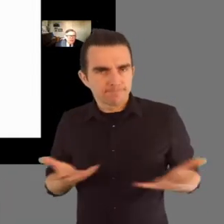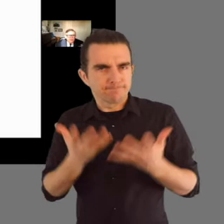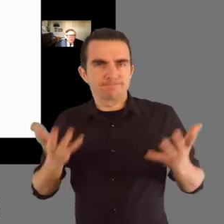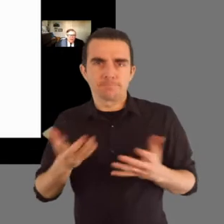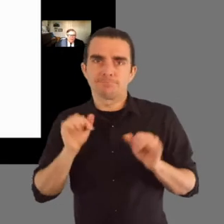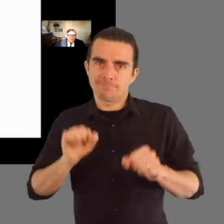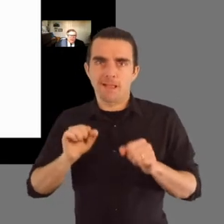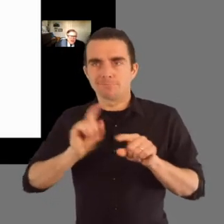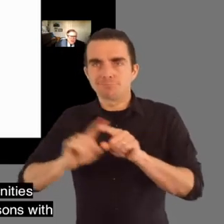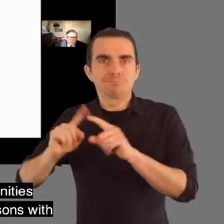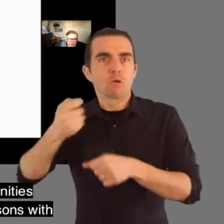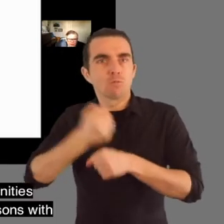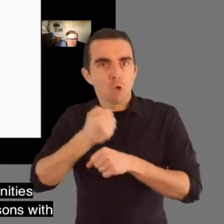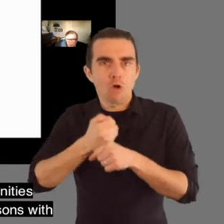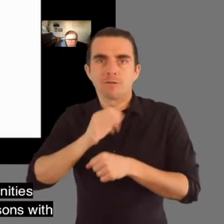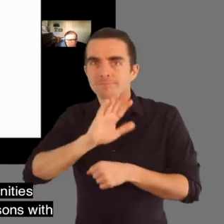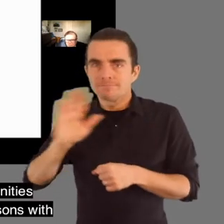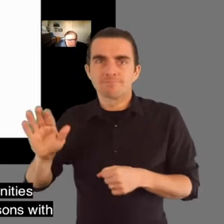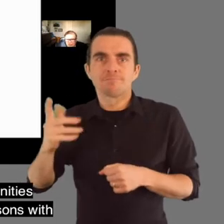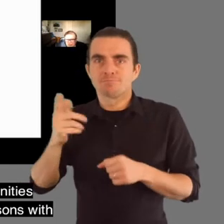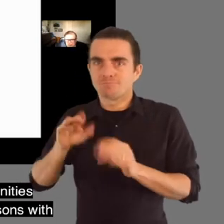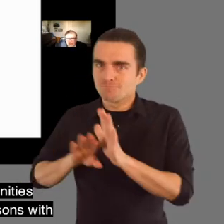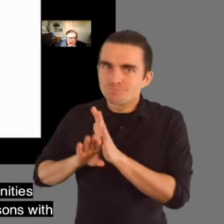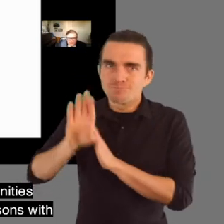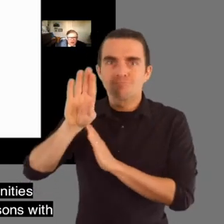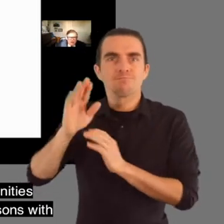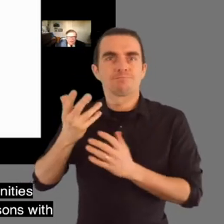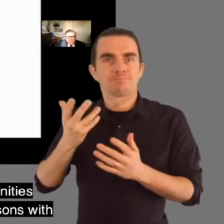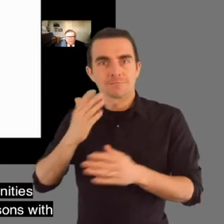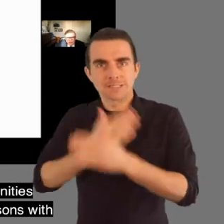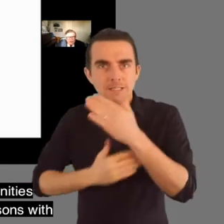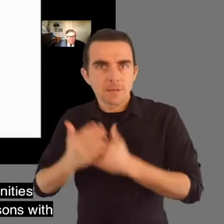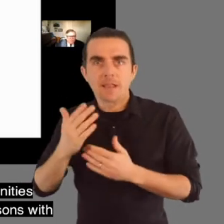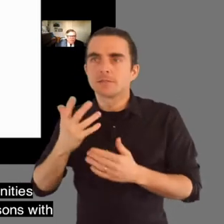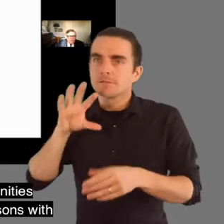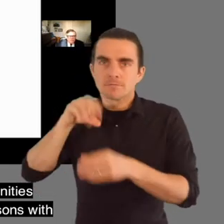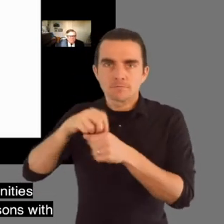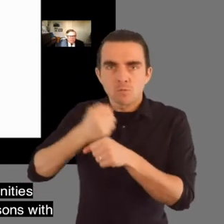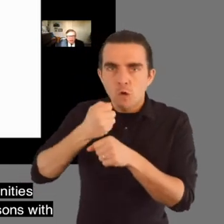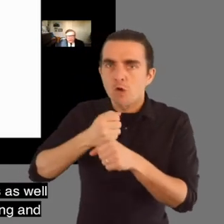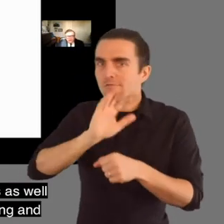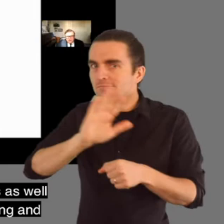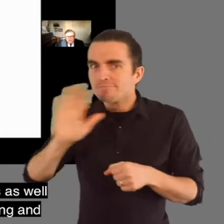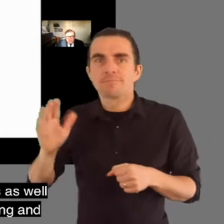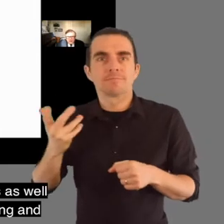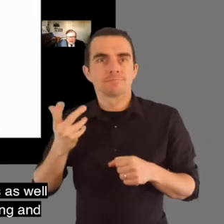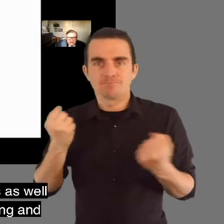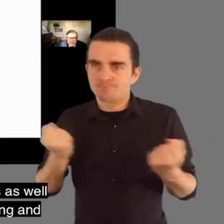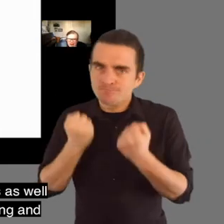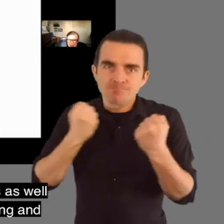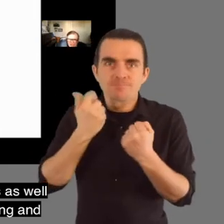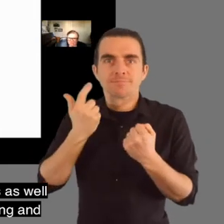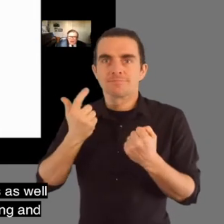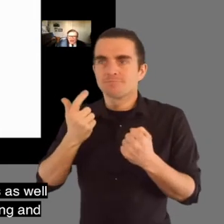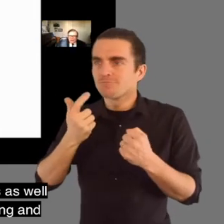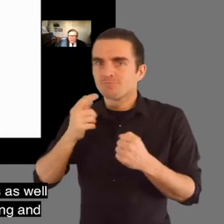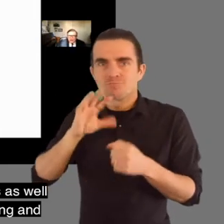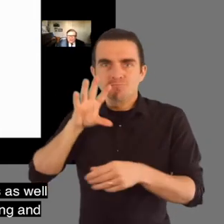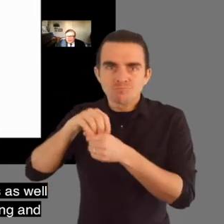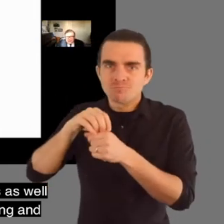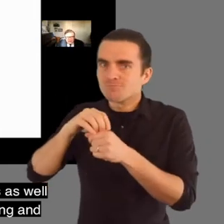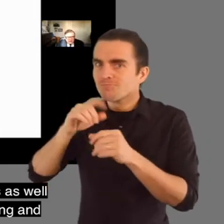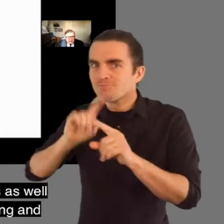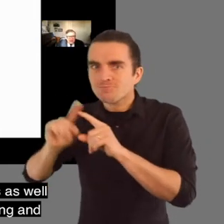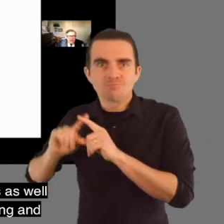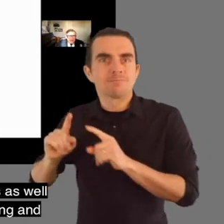many people have. Promote employment opportunities and career advancement for persons with disabilities in the labour market, as well